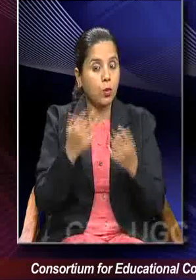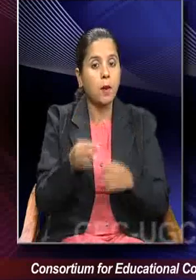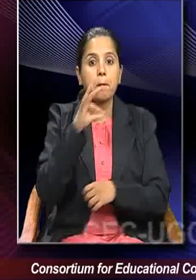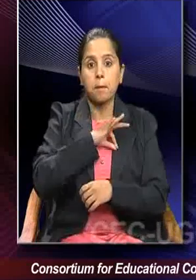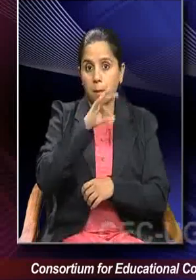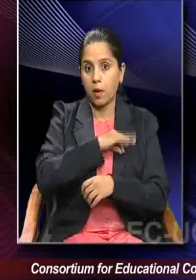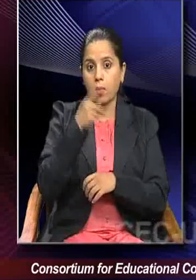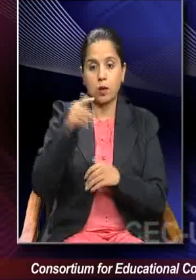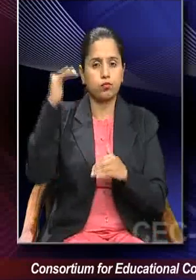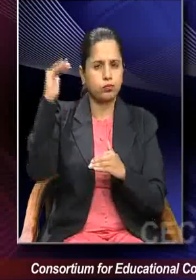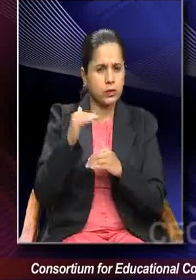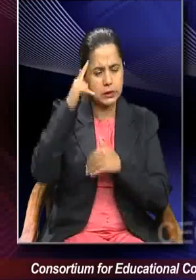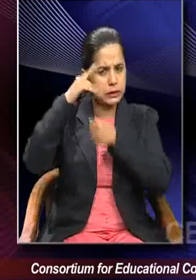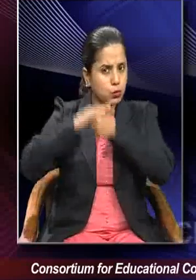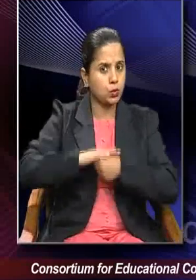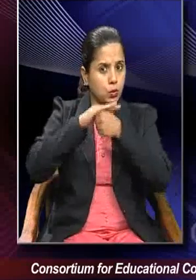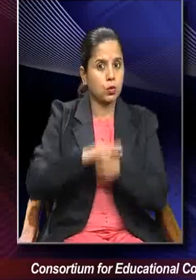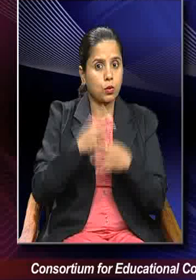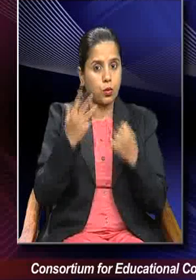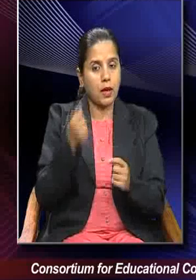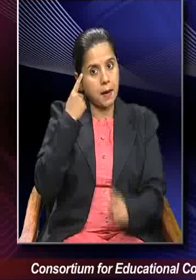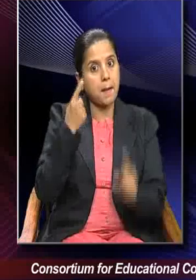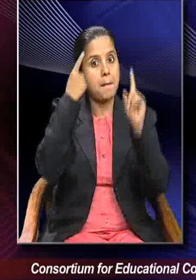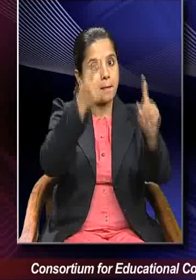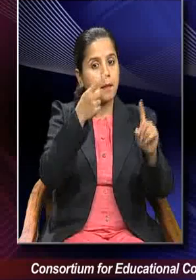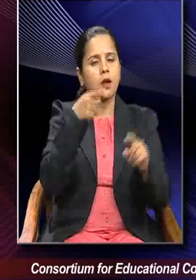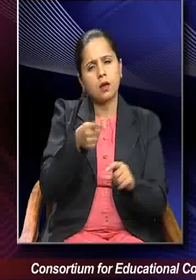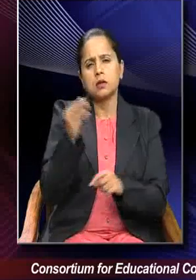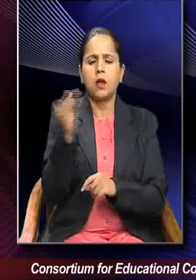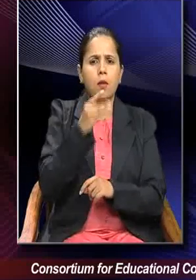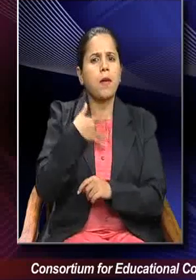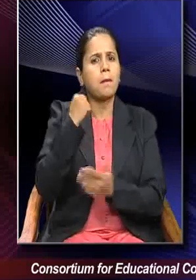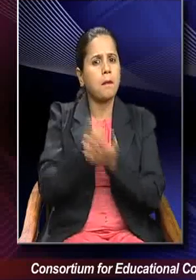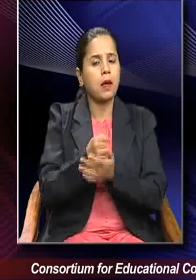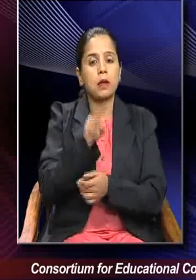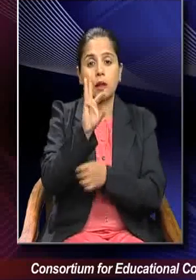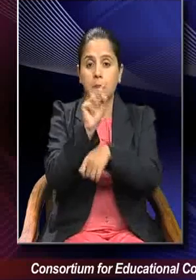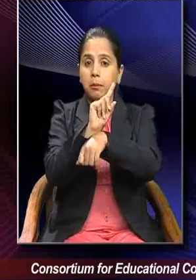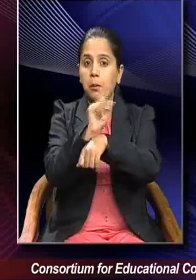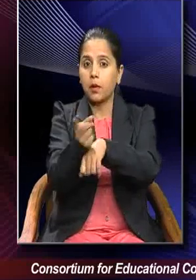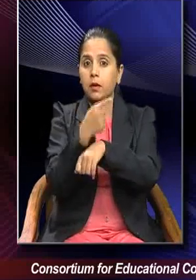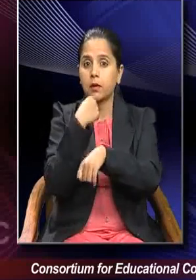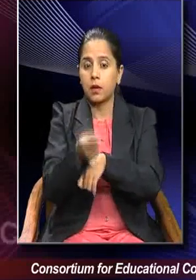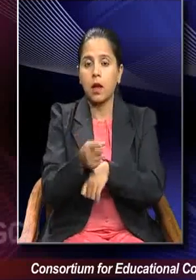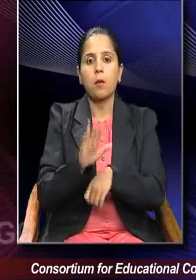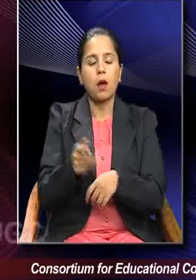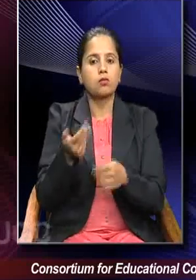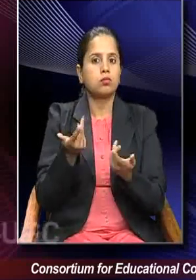of reduced stress, aim for at least 30 minutes of